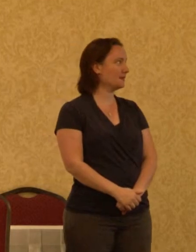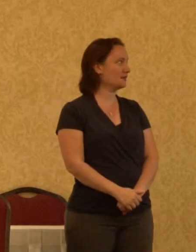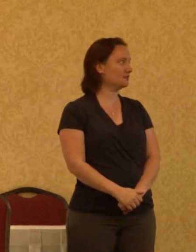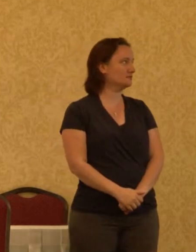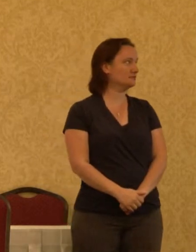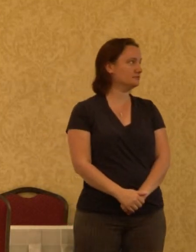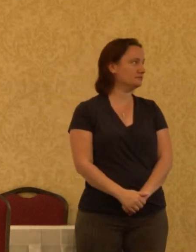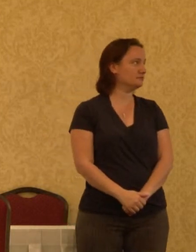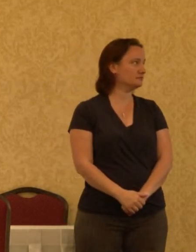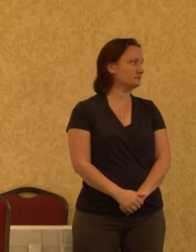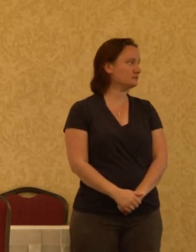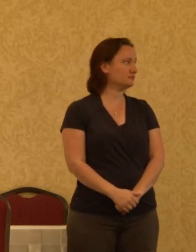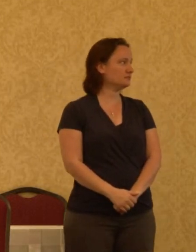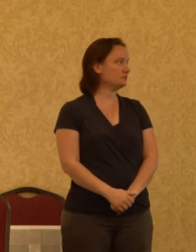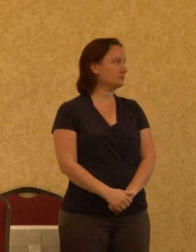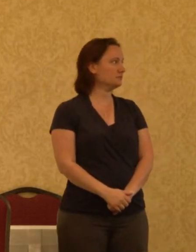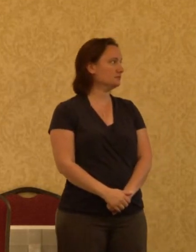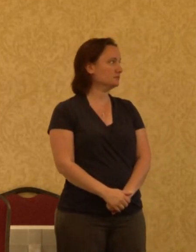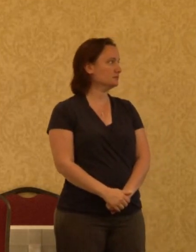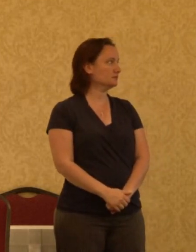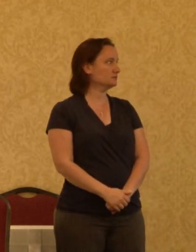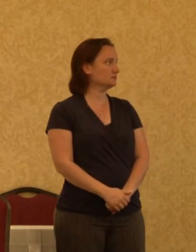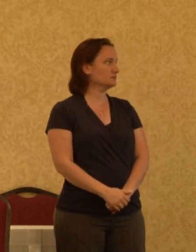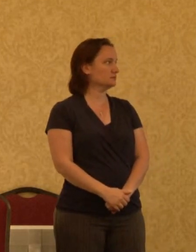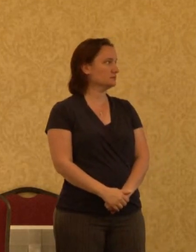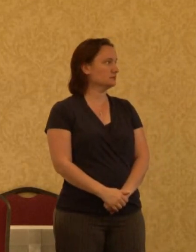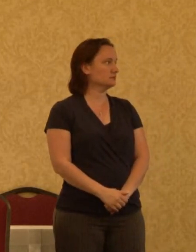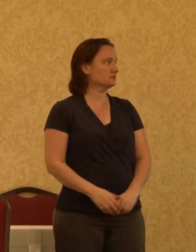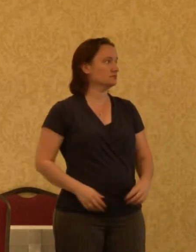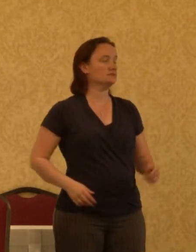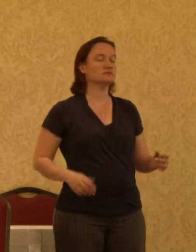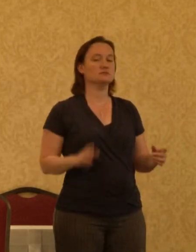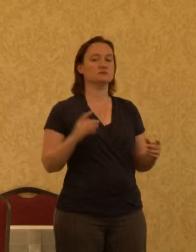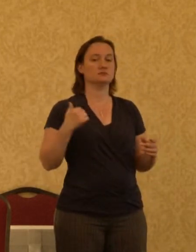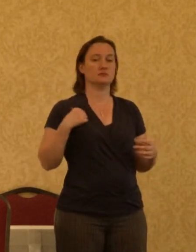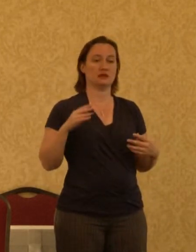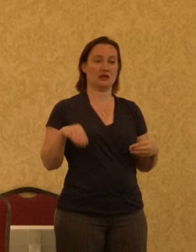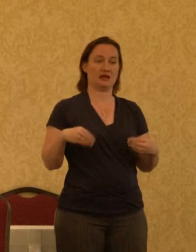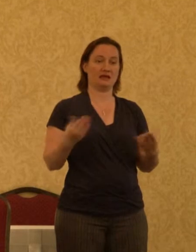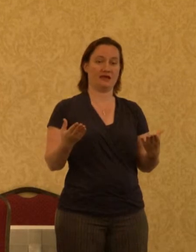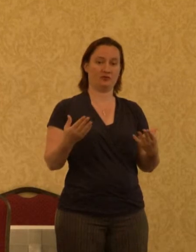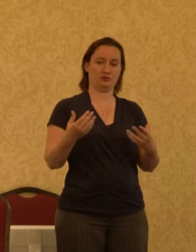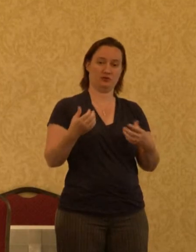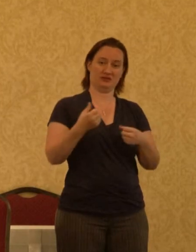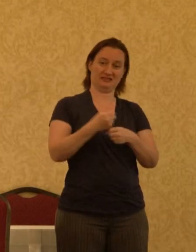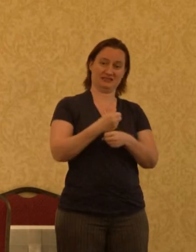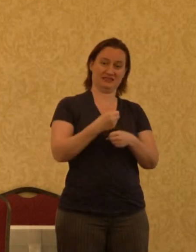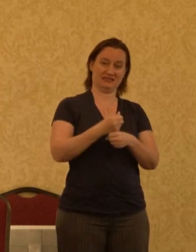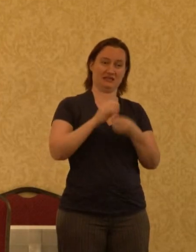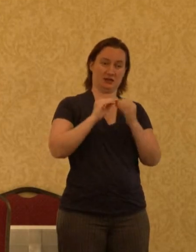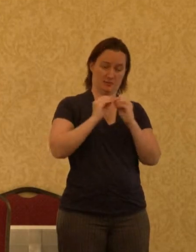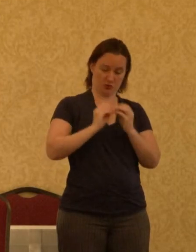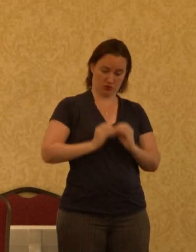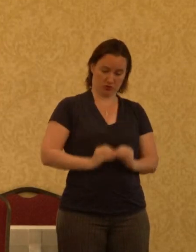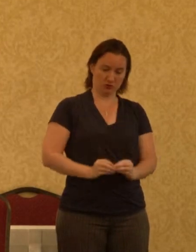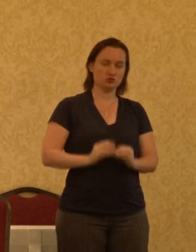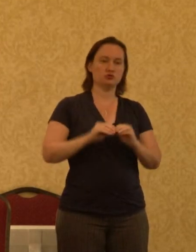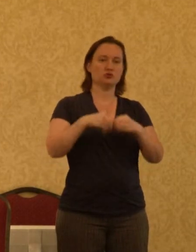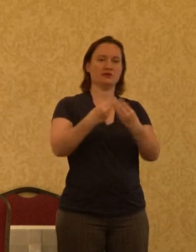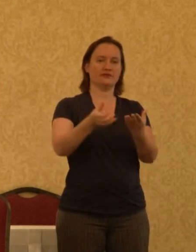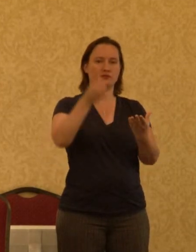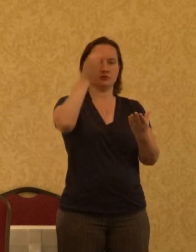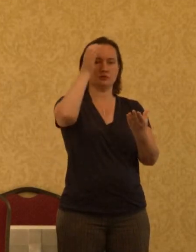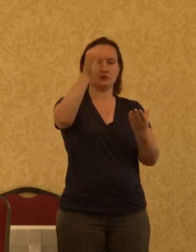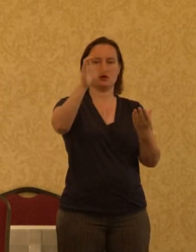Now I want to describe, I gave you the statistics to set up the context, because